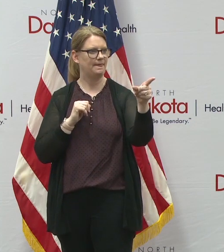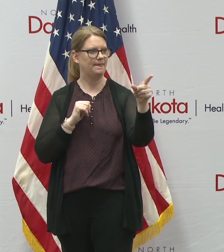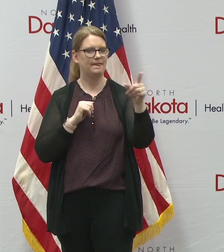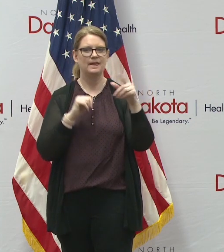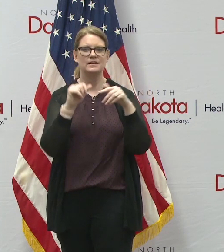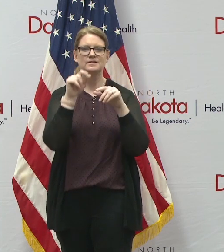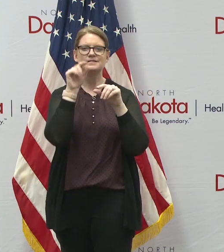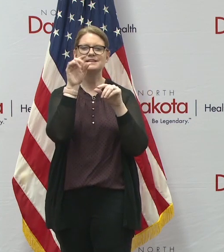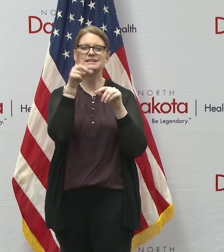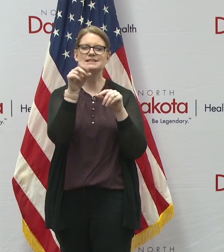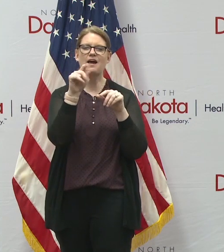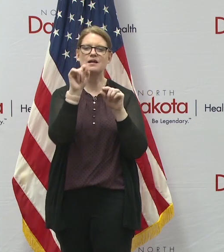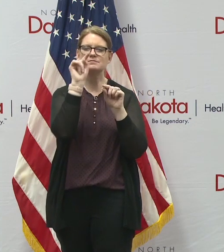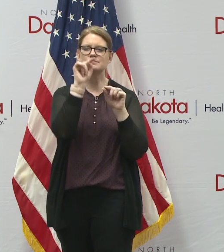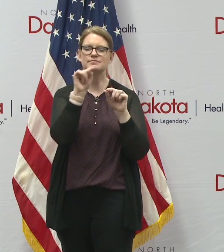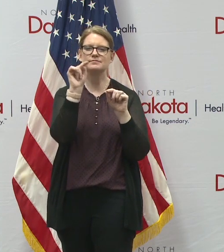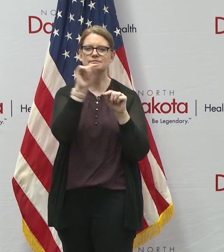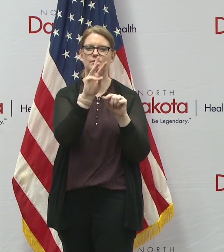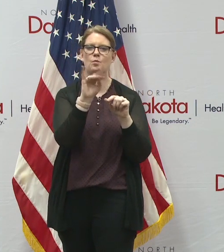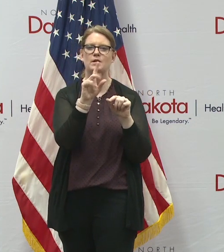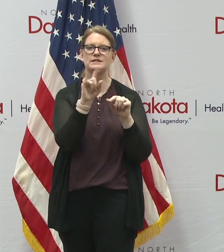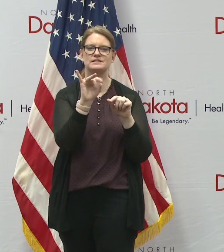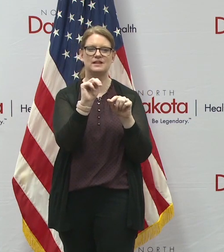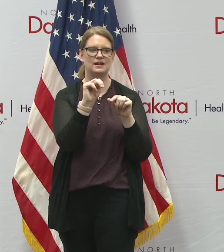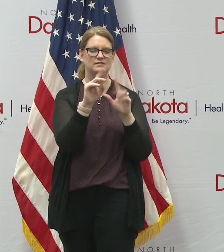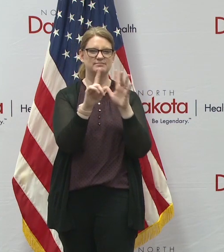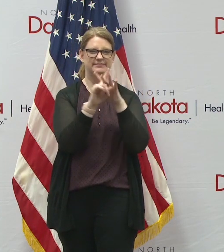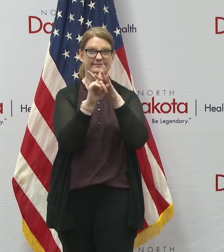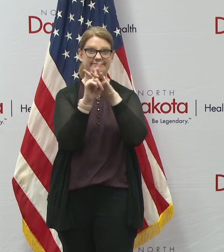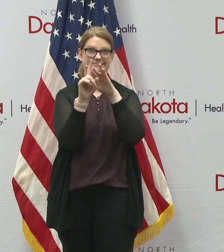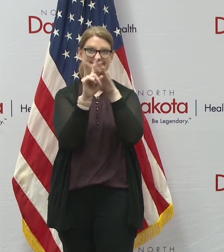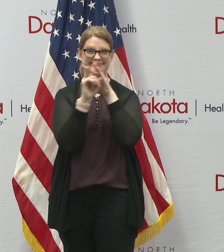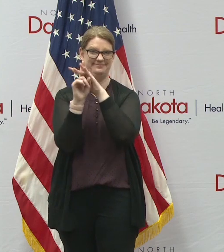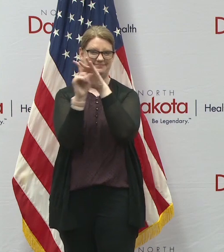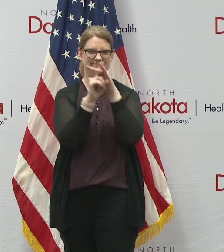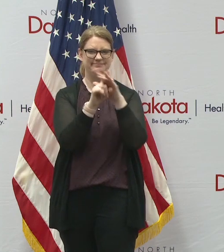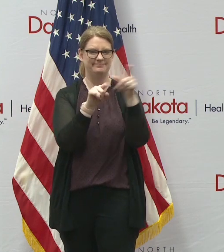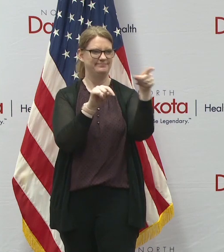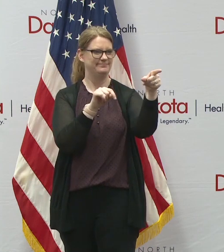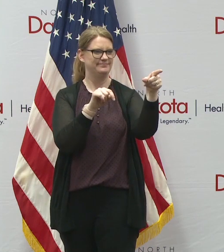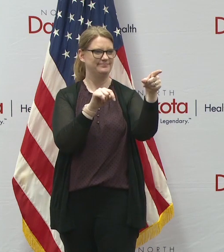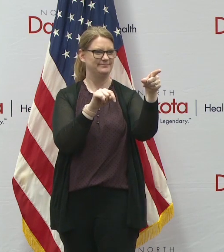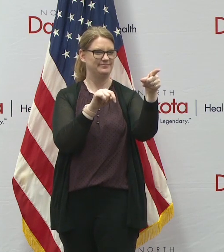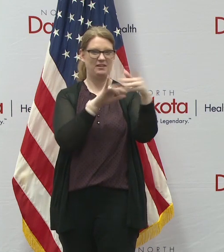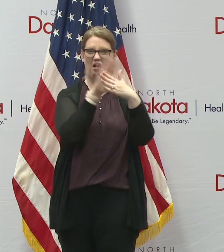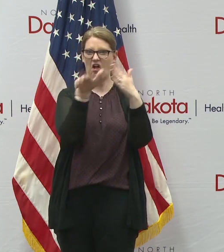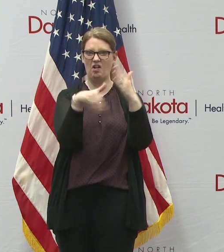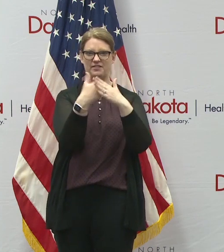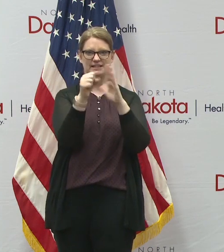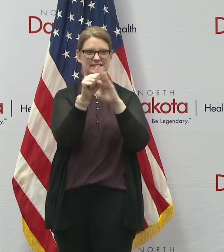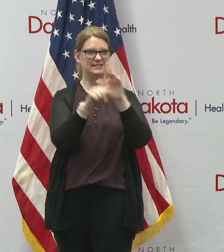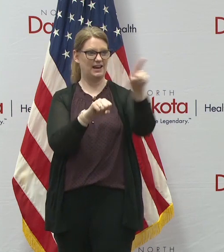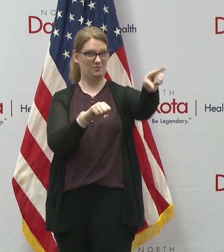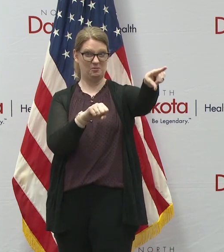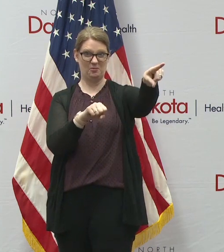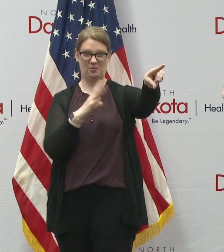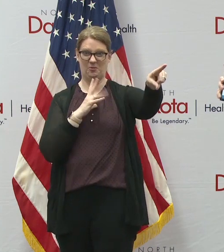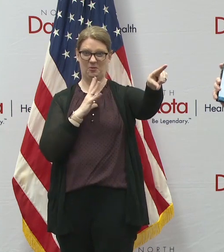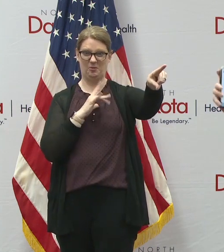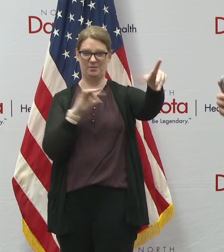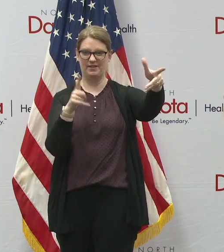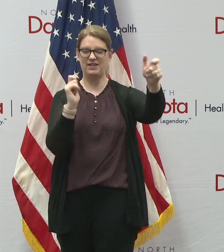starting to fill in all around Williston, Dickinson. It's coming all over the whole state. So people are just that